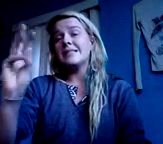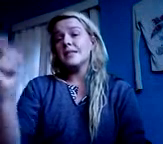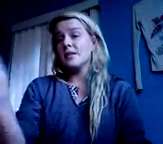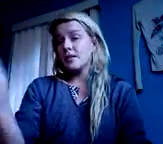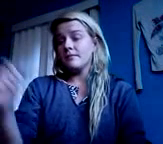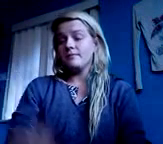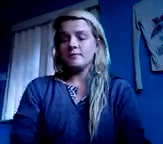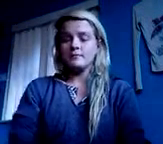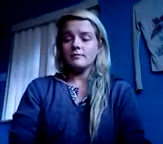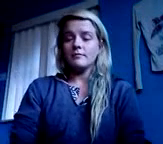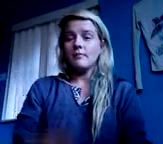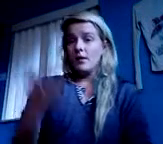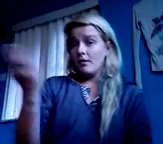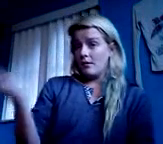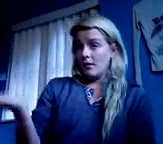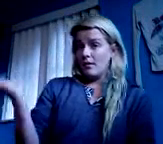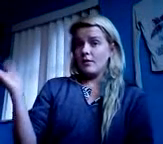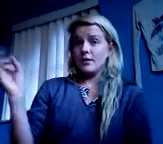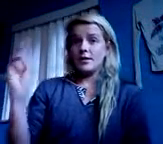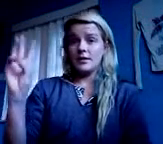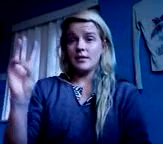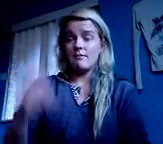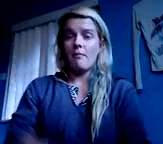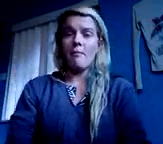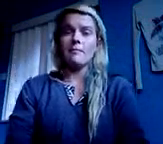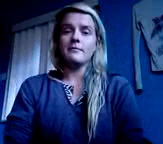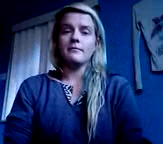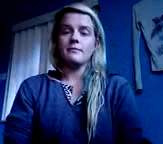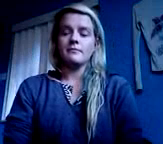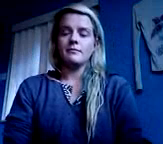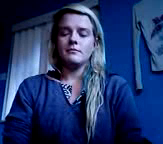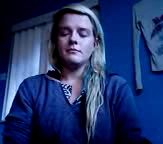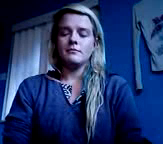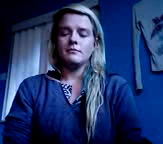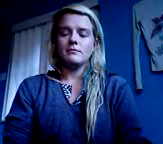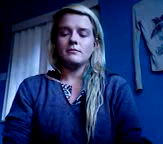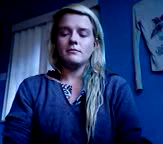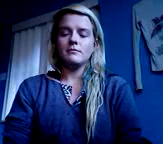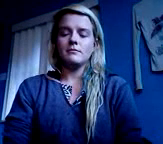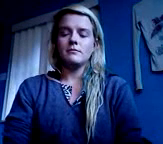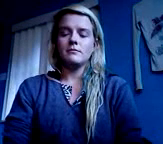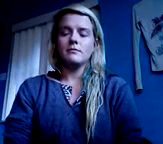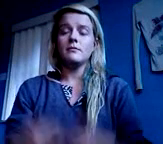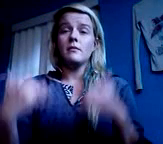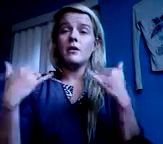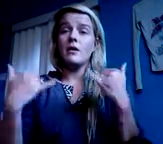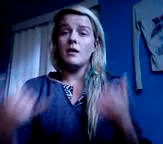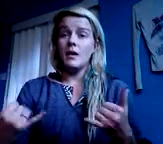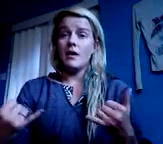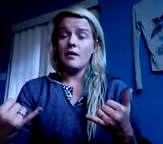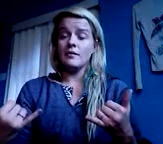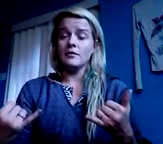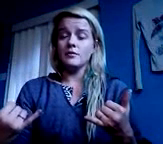So there's my 6. And now what we've done is we have increased the number of carbons